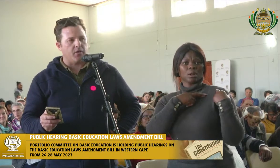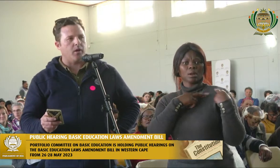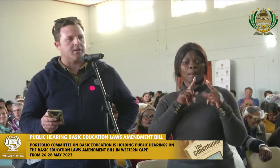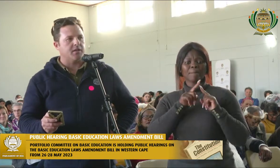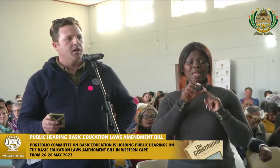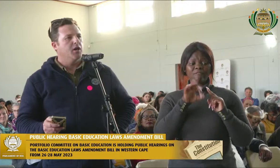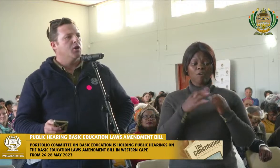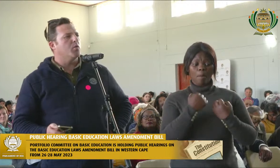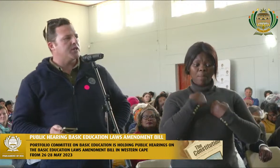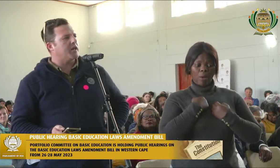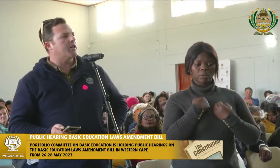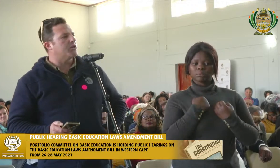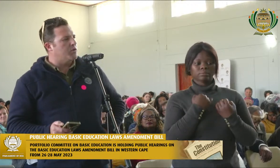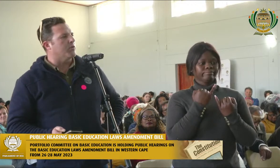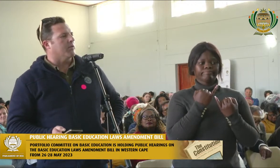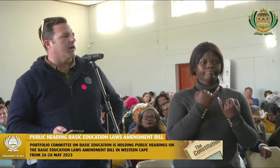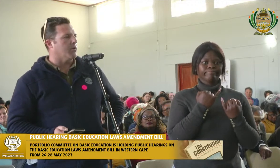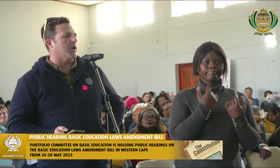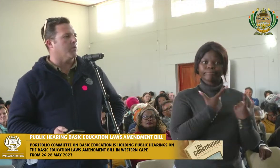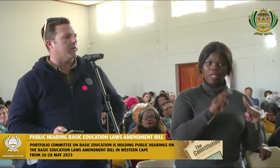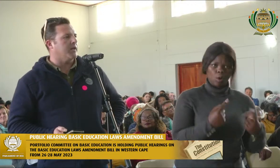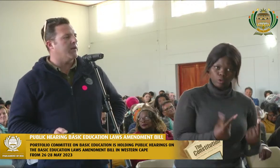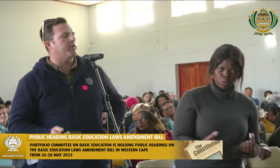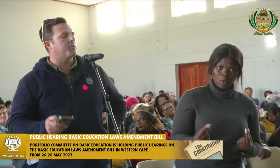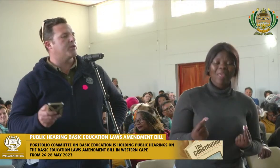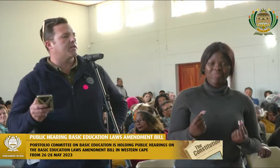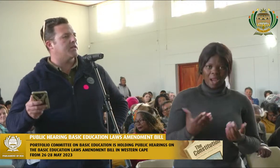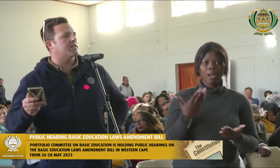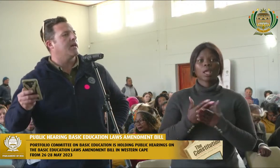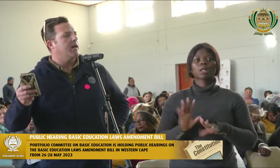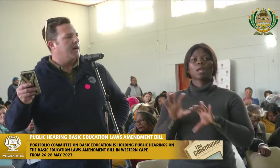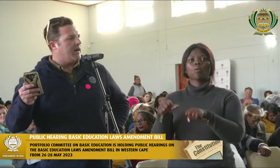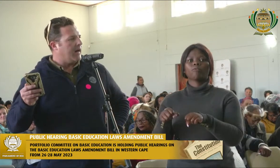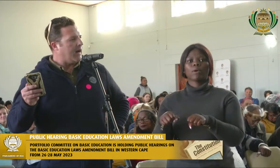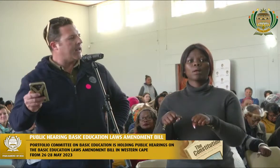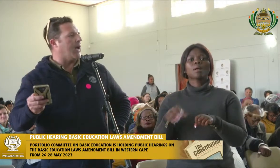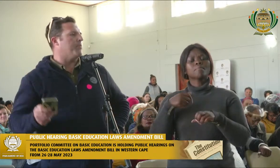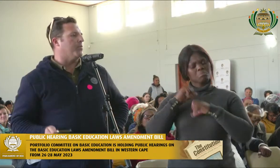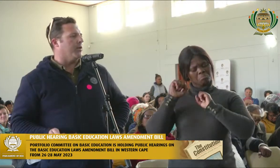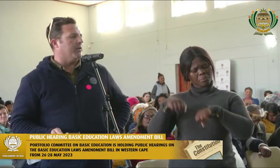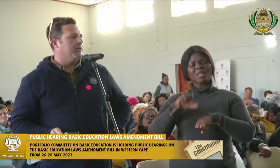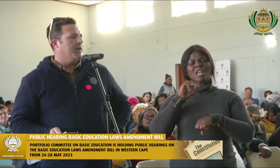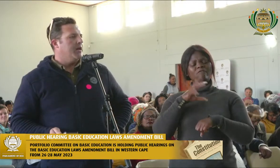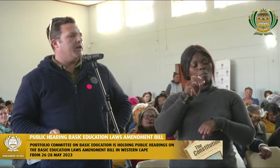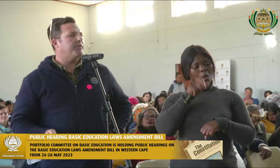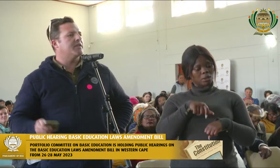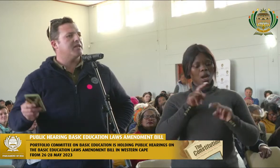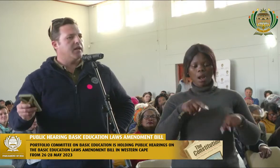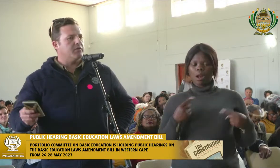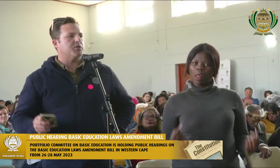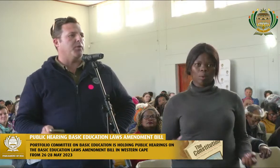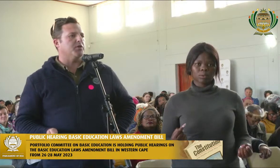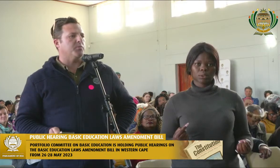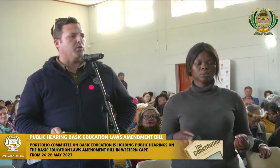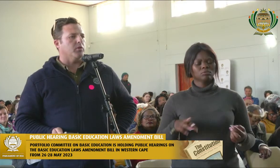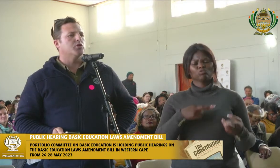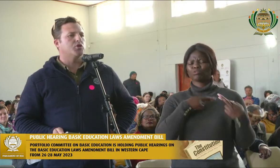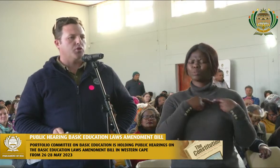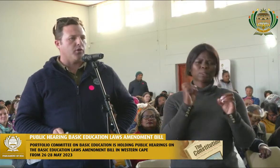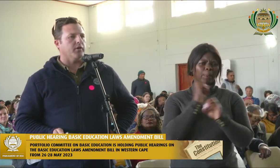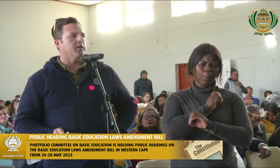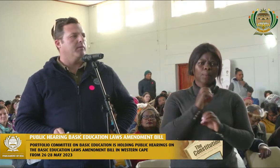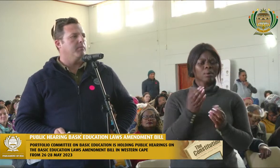proven otherwise, which I do agree with. If a person is incapable, if he's